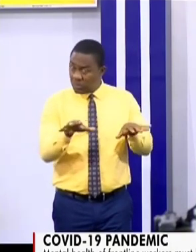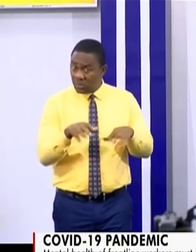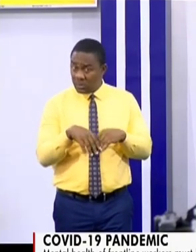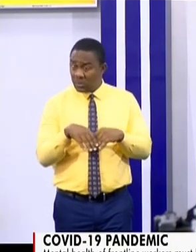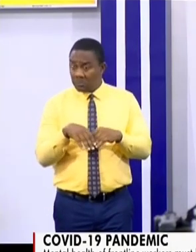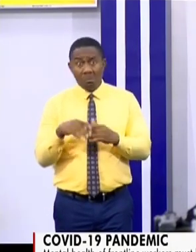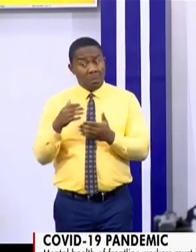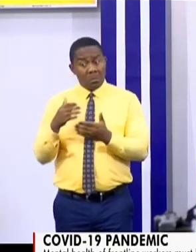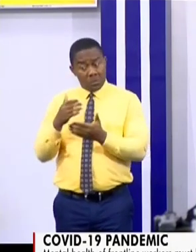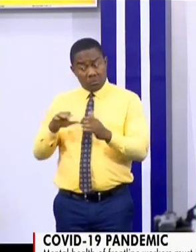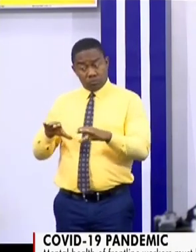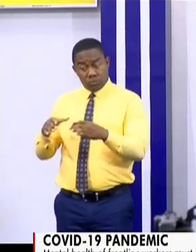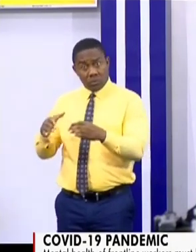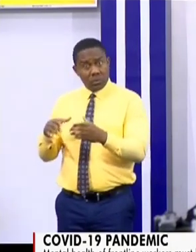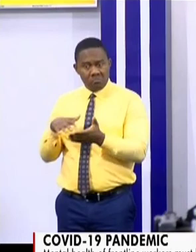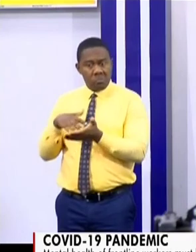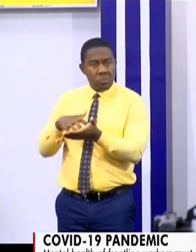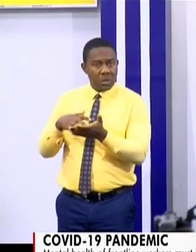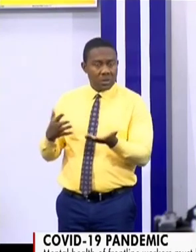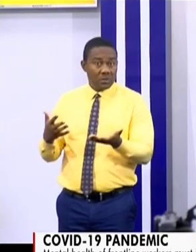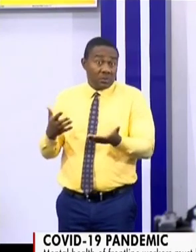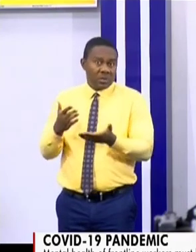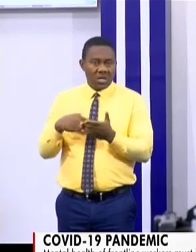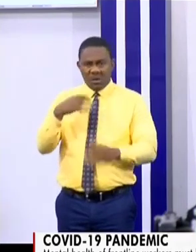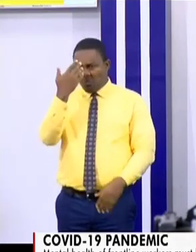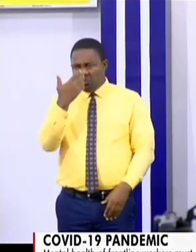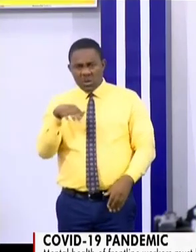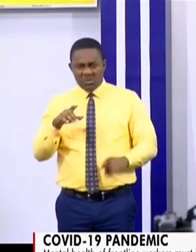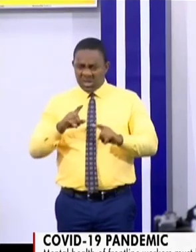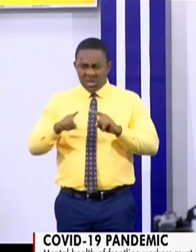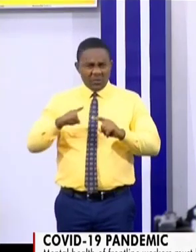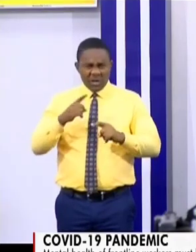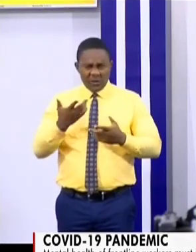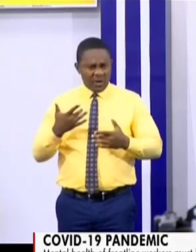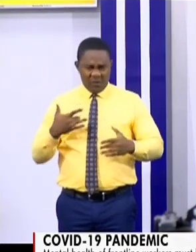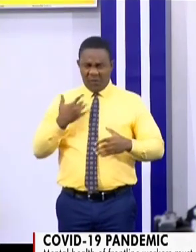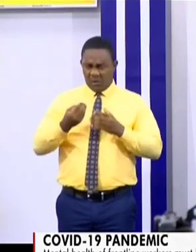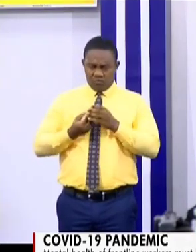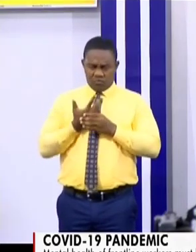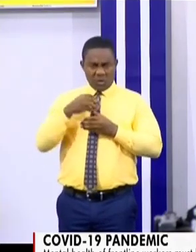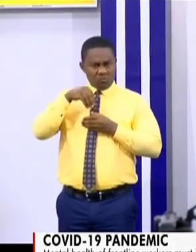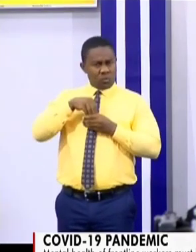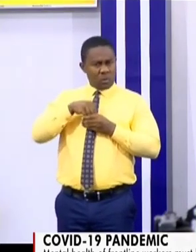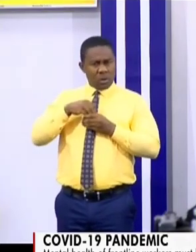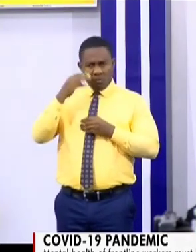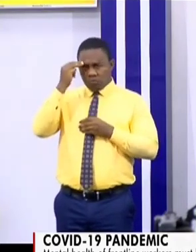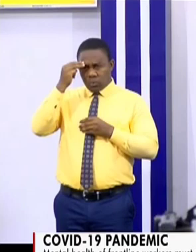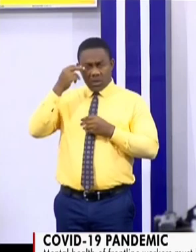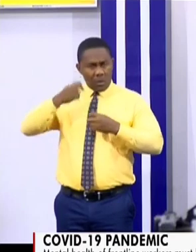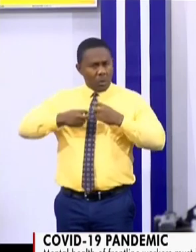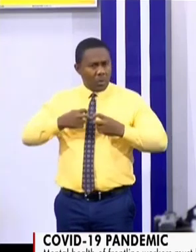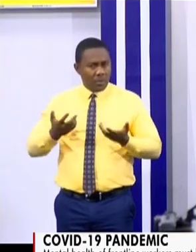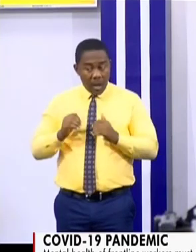groups, some may already be having bipolar or existing mental health situations. How do we assess these